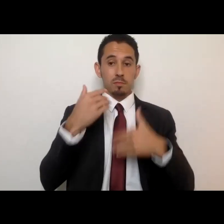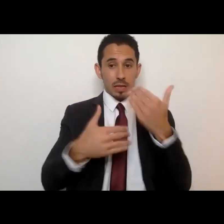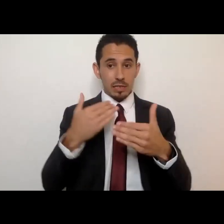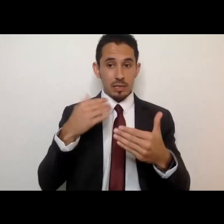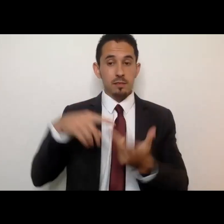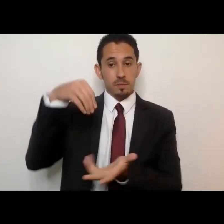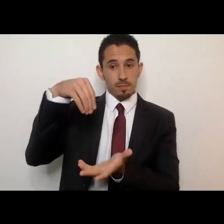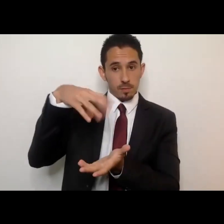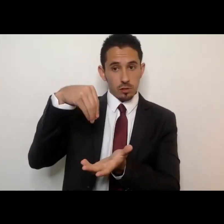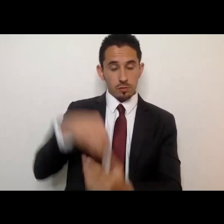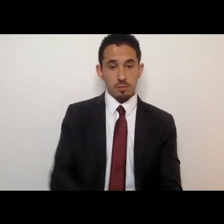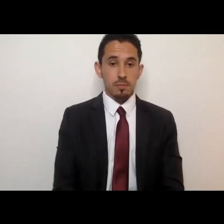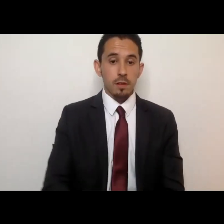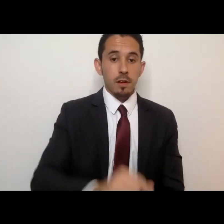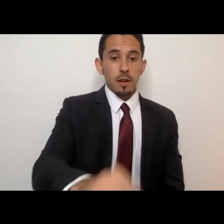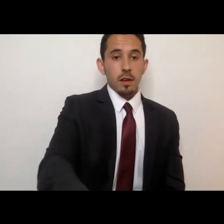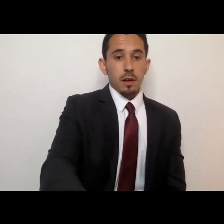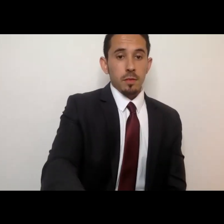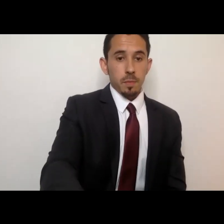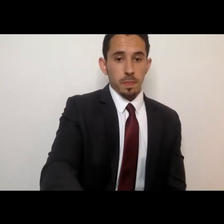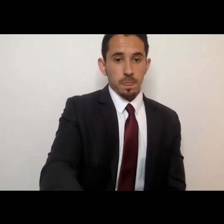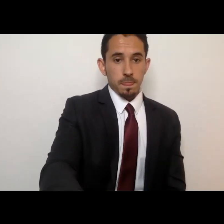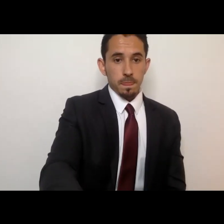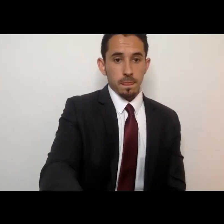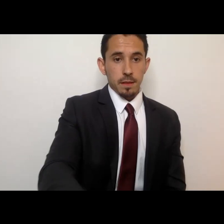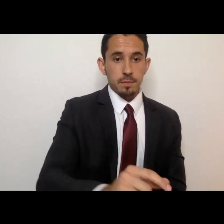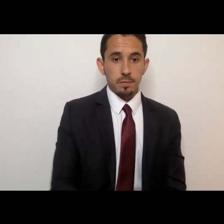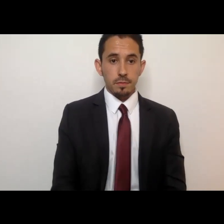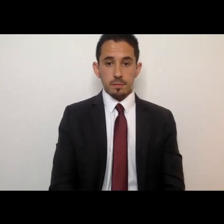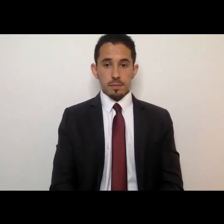steps: printing, processing, and imaging.